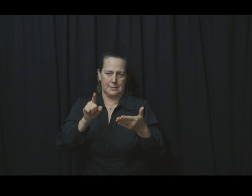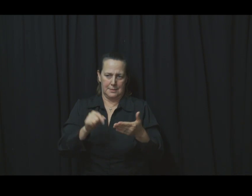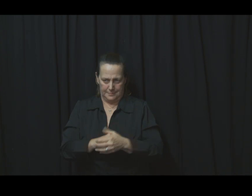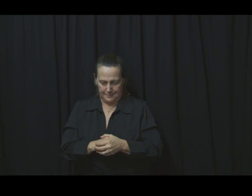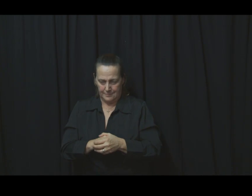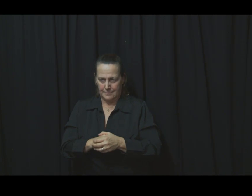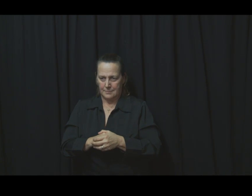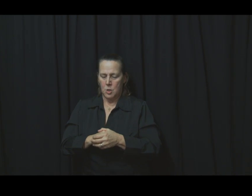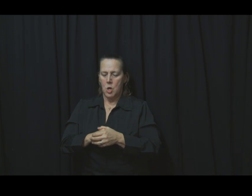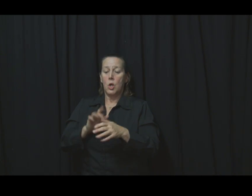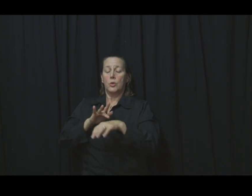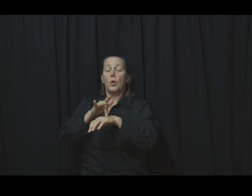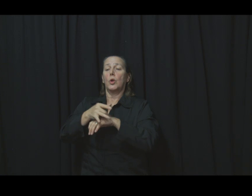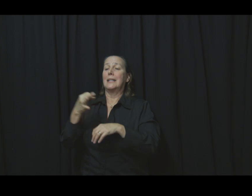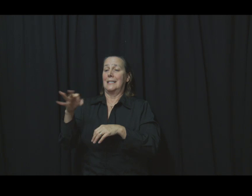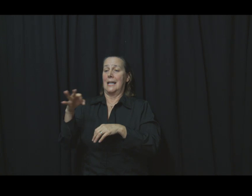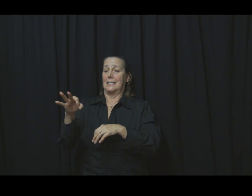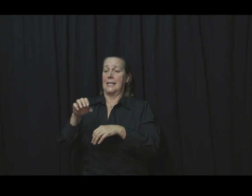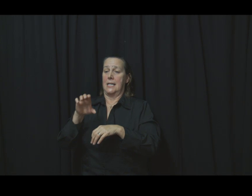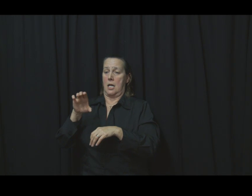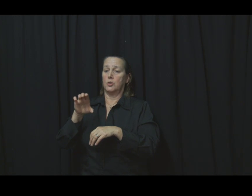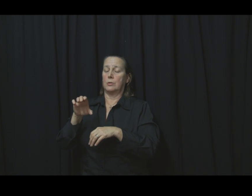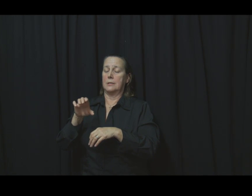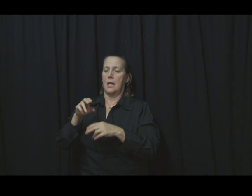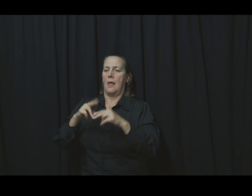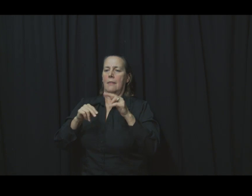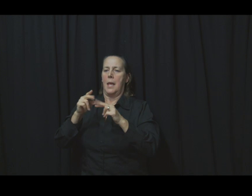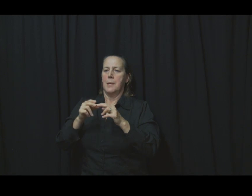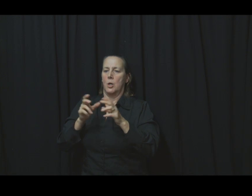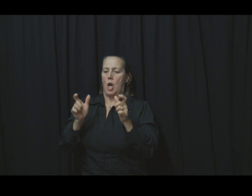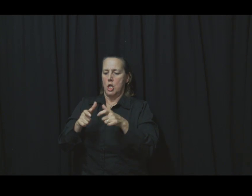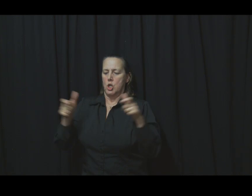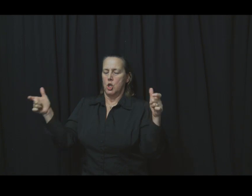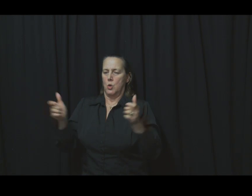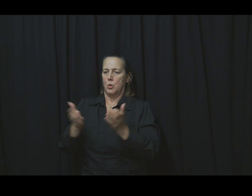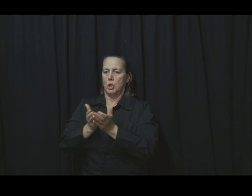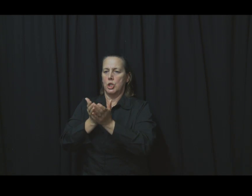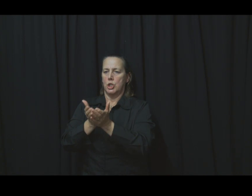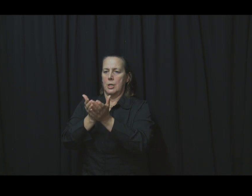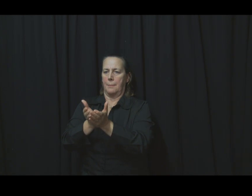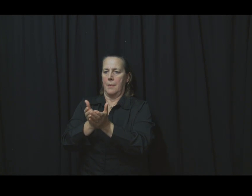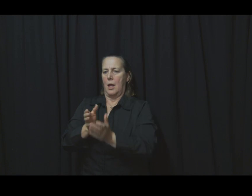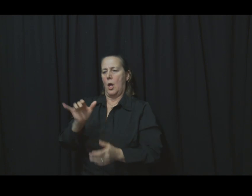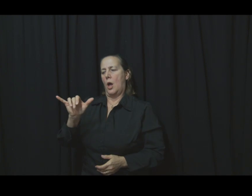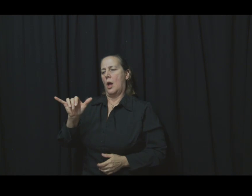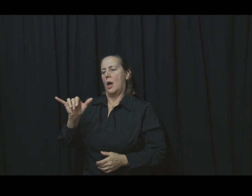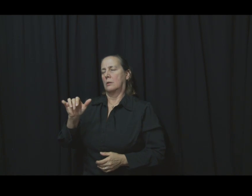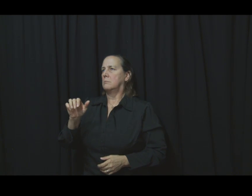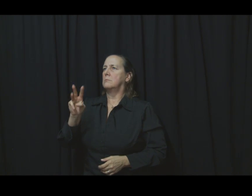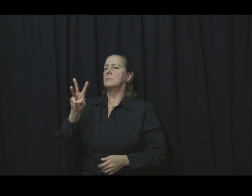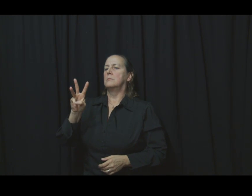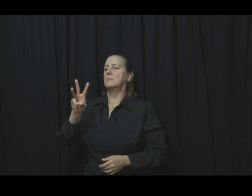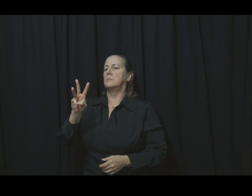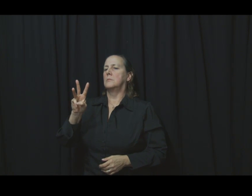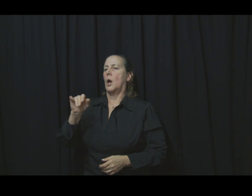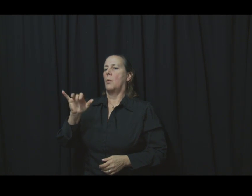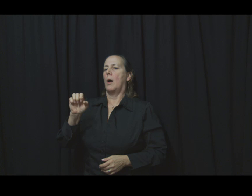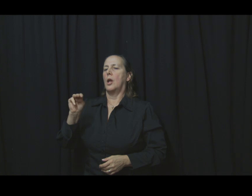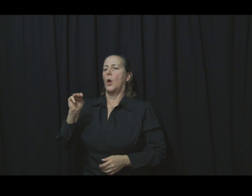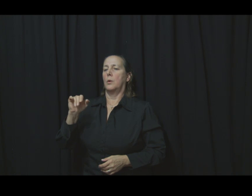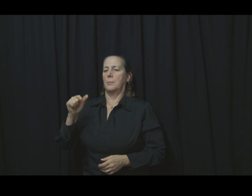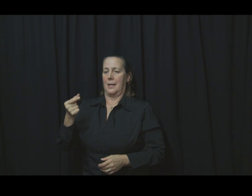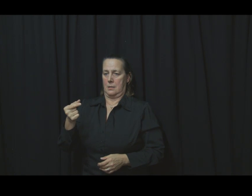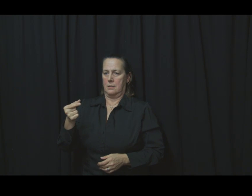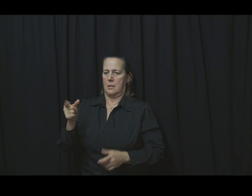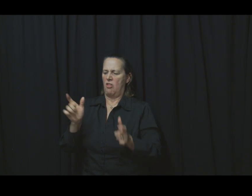early 1900s built an extraordinary large wooden ship, the Wyoming. It was a 6-masted schooner, the